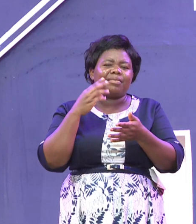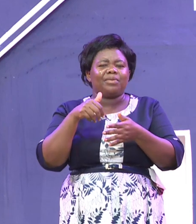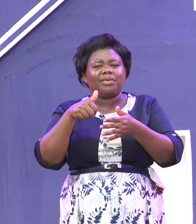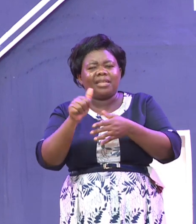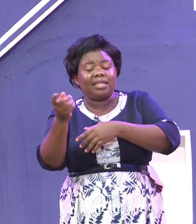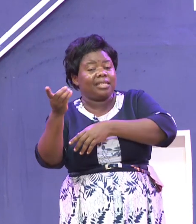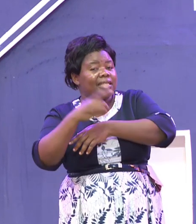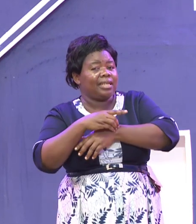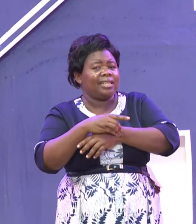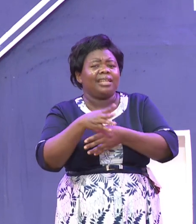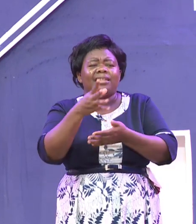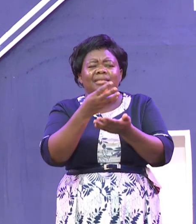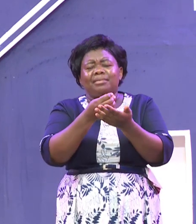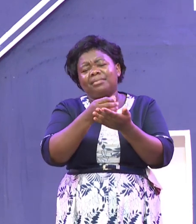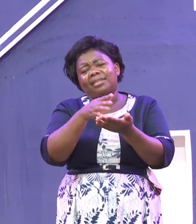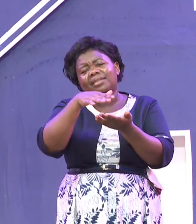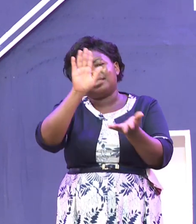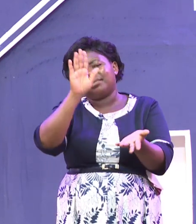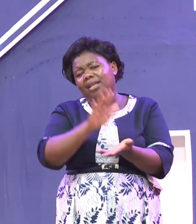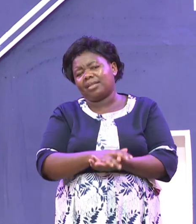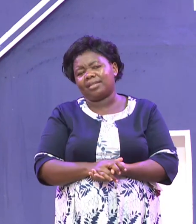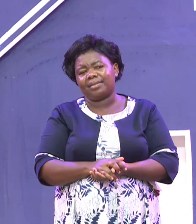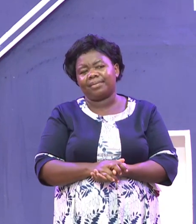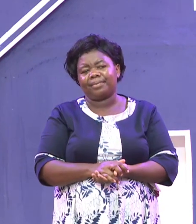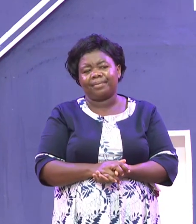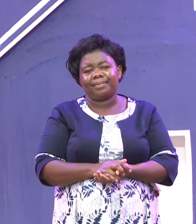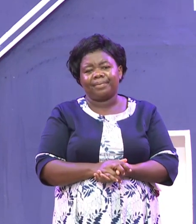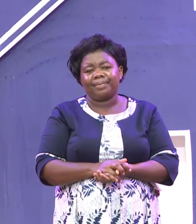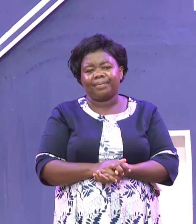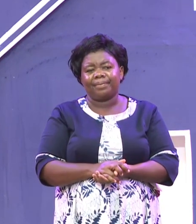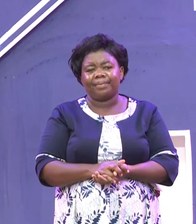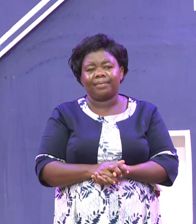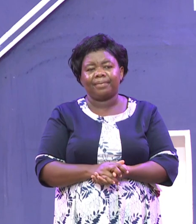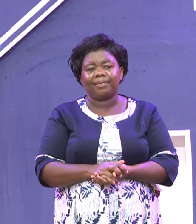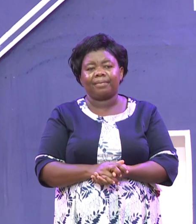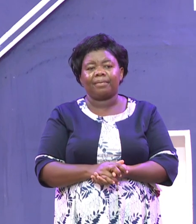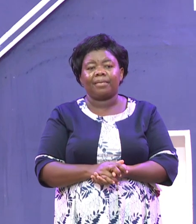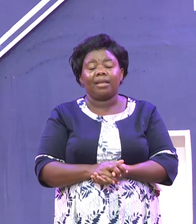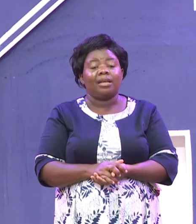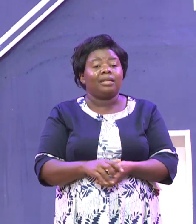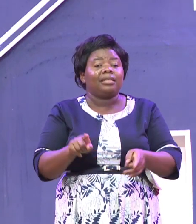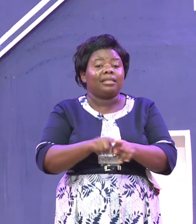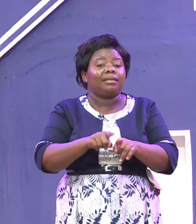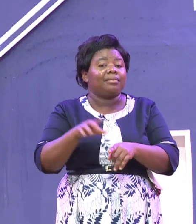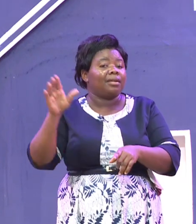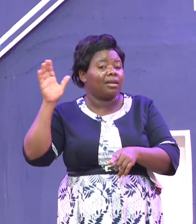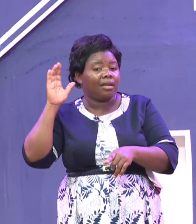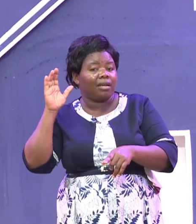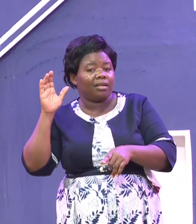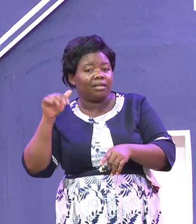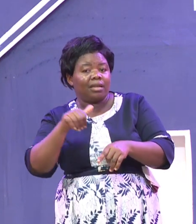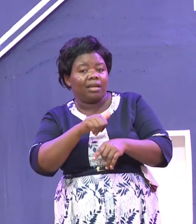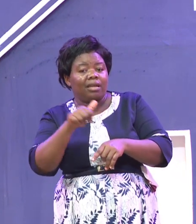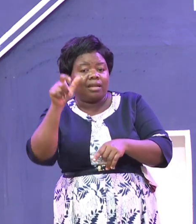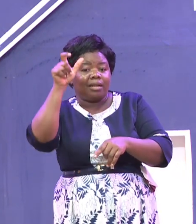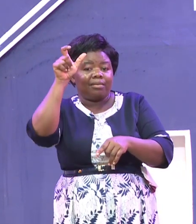heard of people who could pay 8 million, 5 million per day. That is too much money. Na ulida yogwe baba anja weyagendo